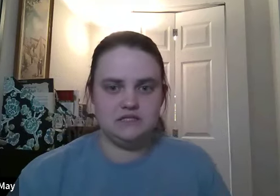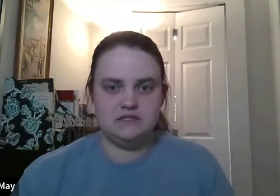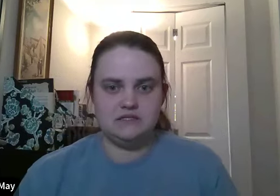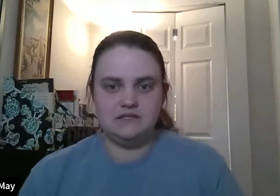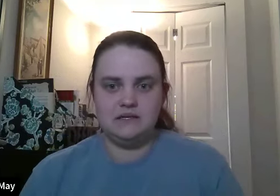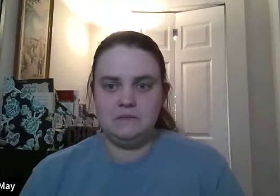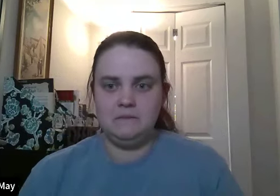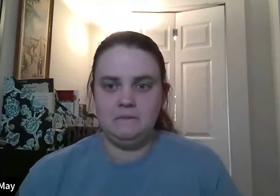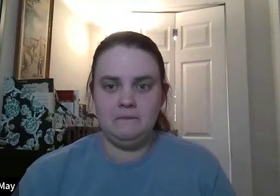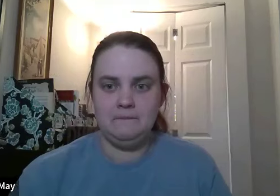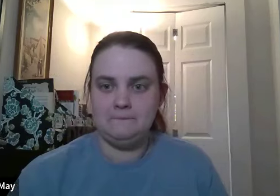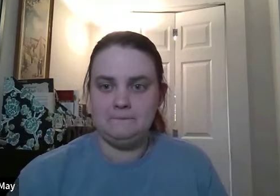questions?